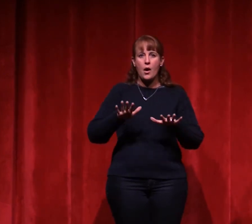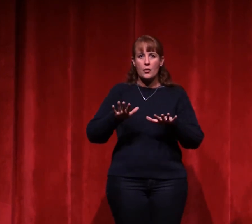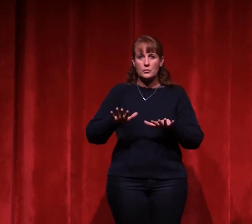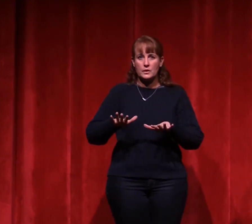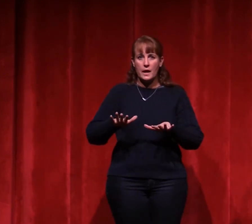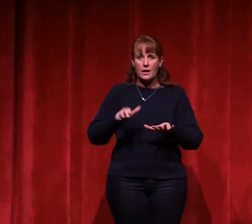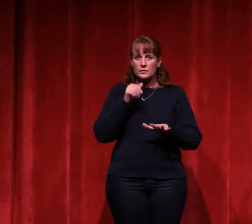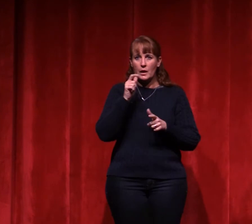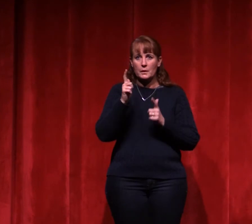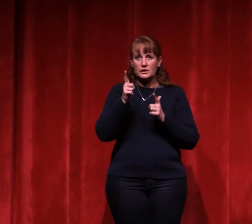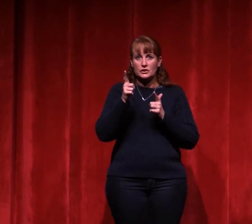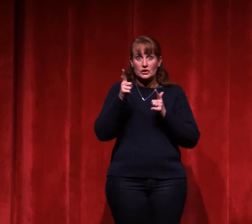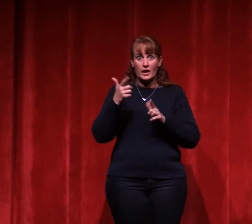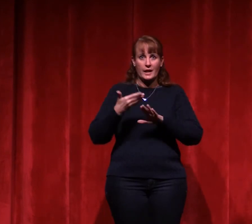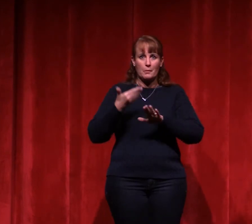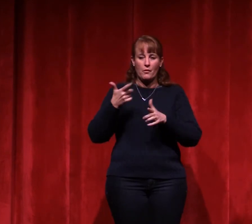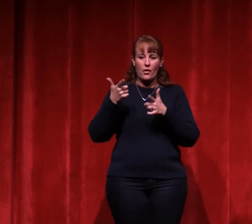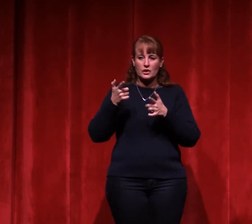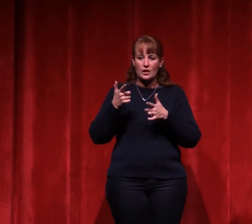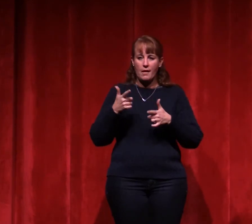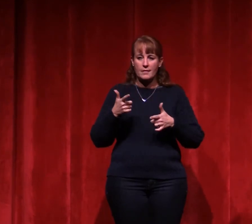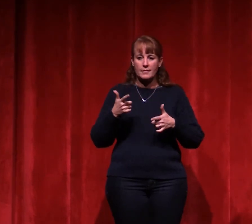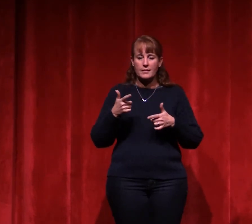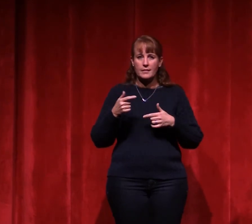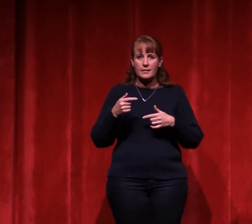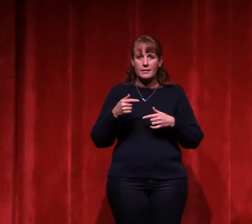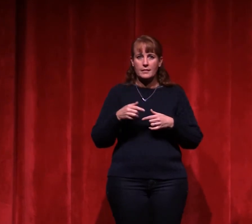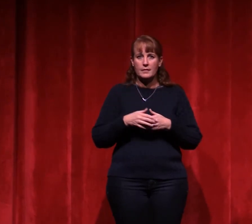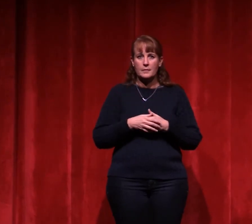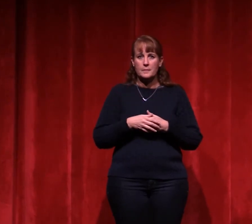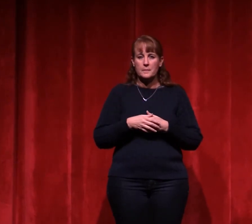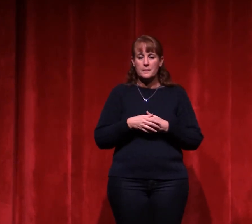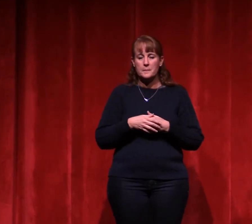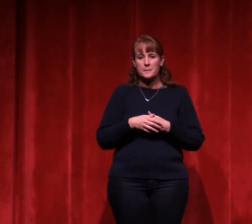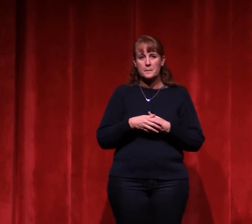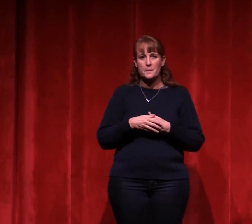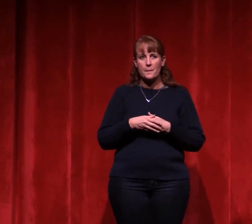it wasn't shaking before I took my shot.